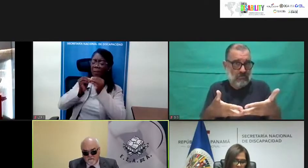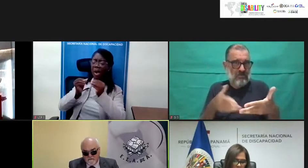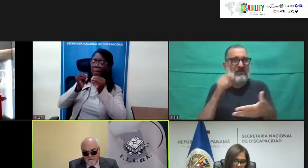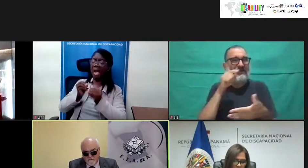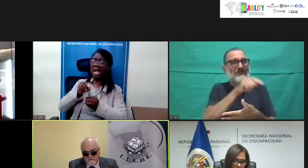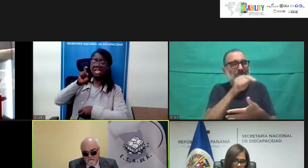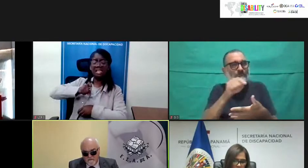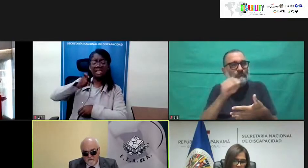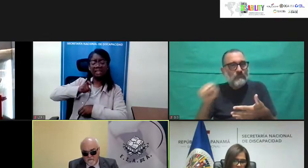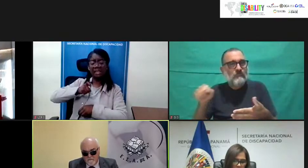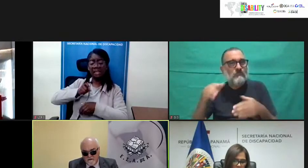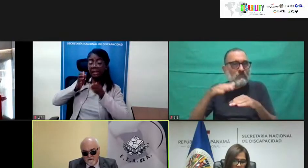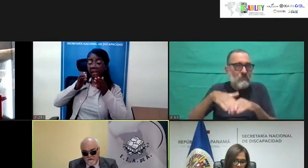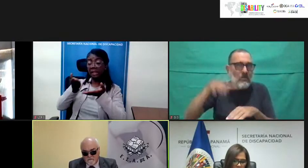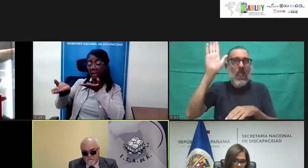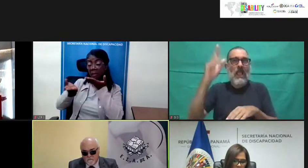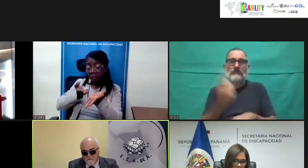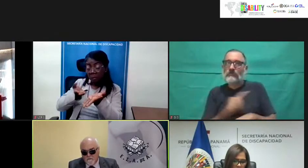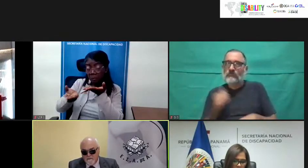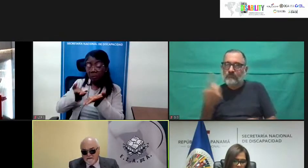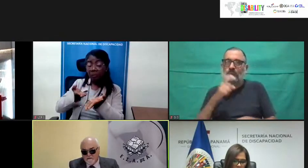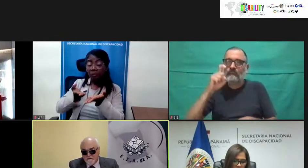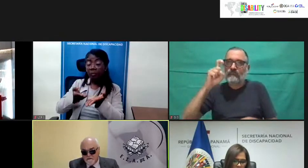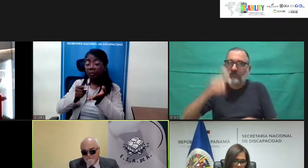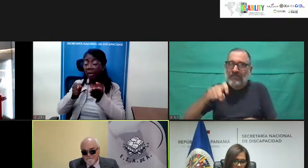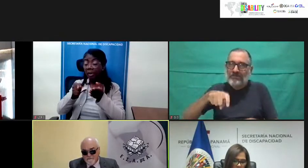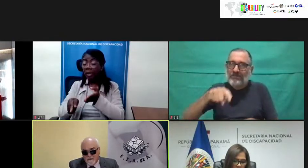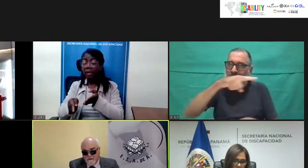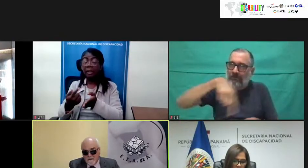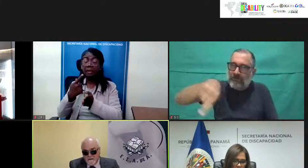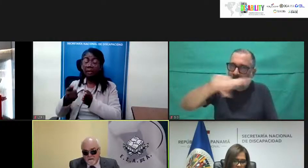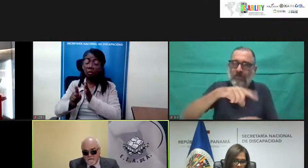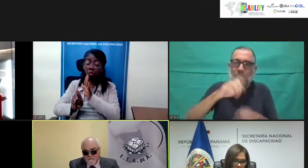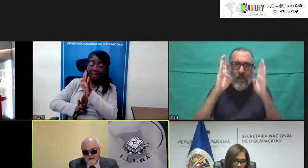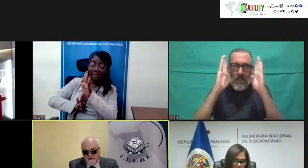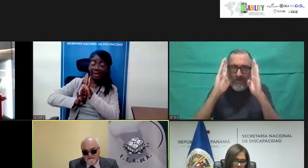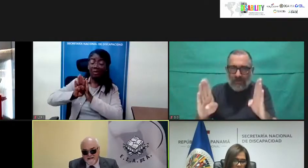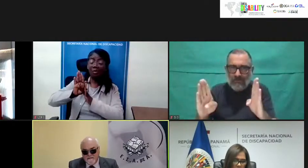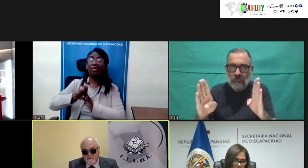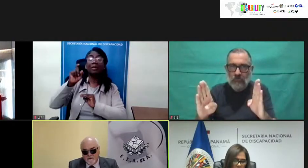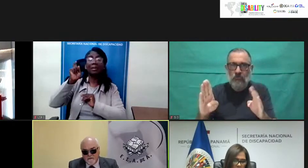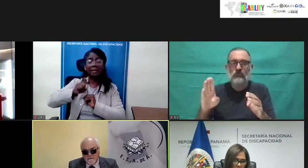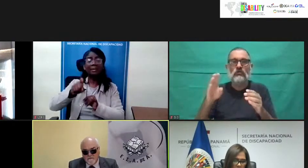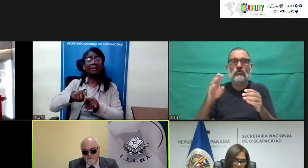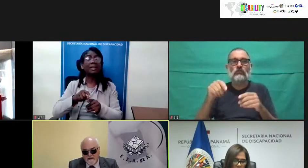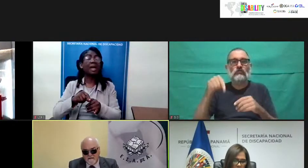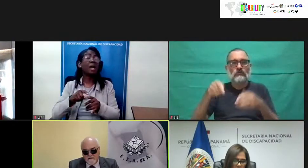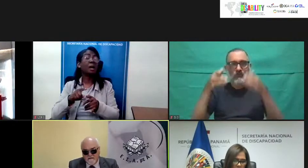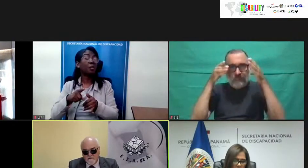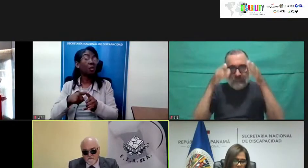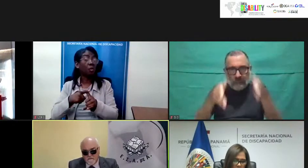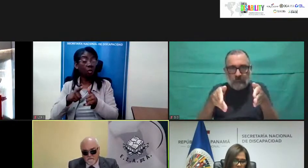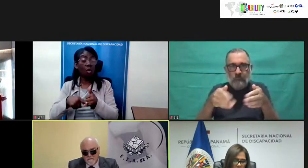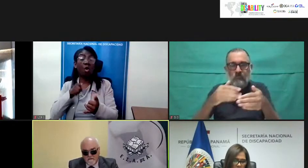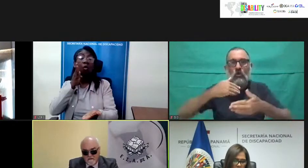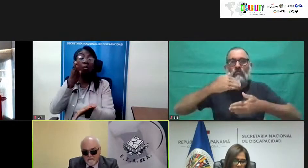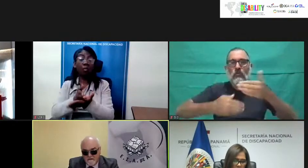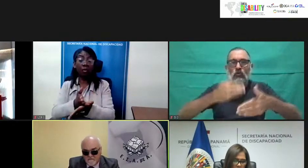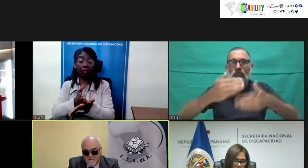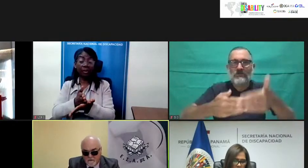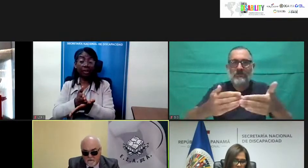process we need to commit to sustainable changes